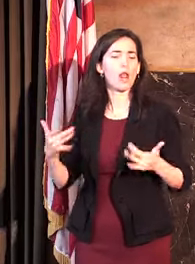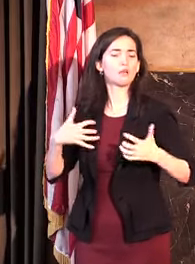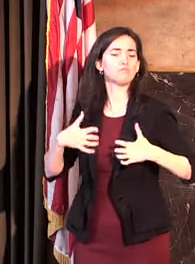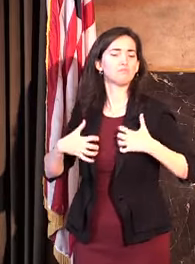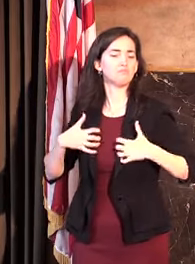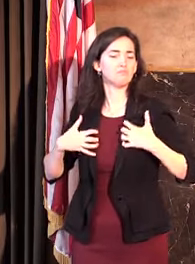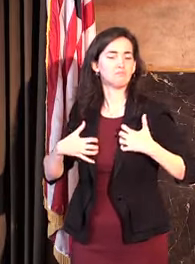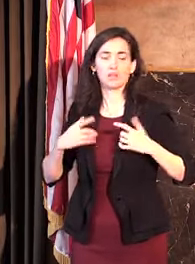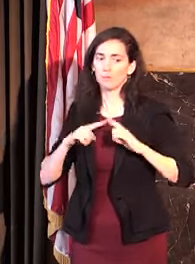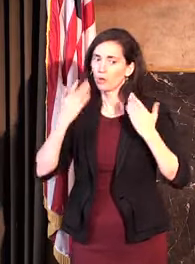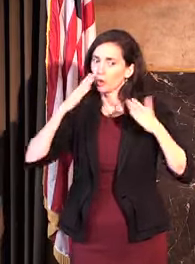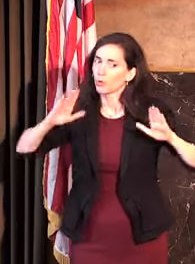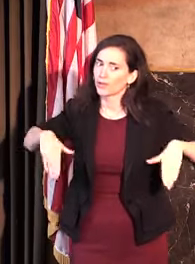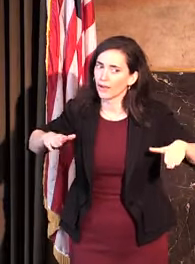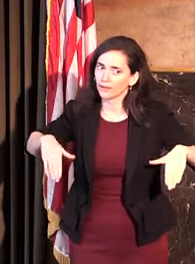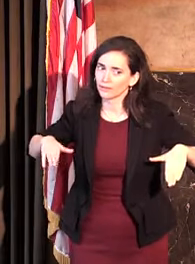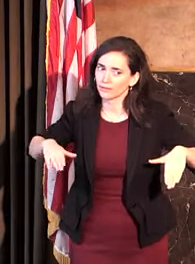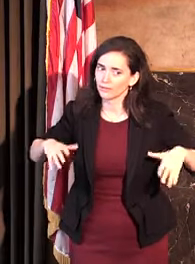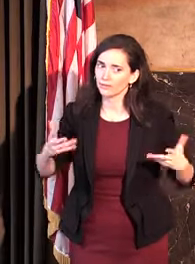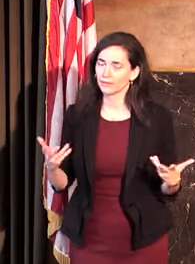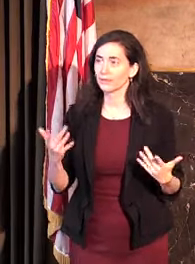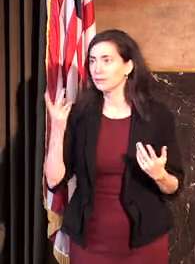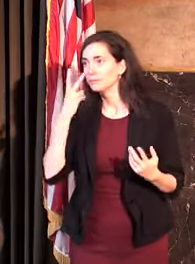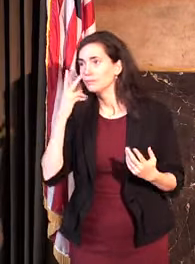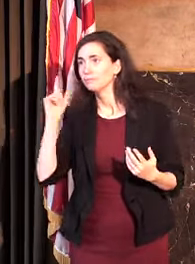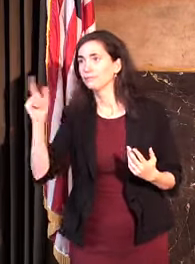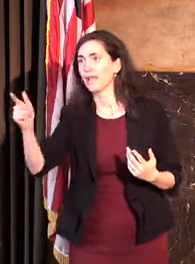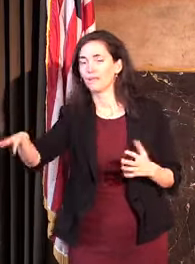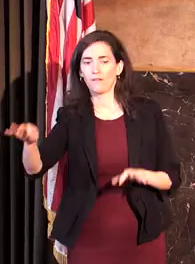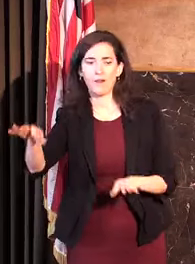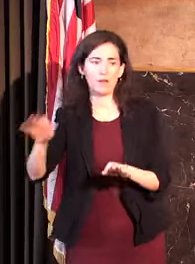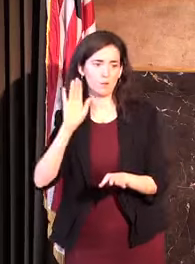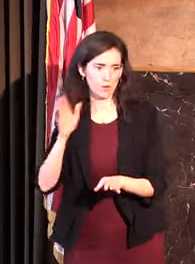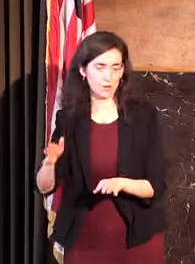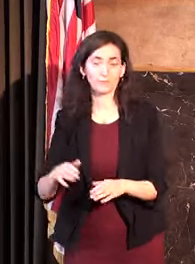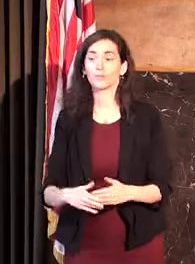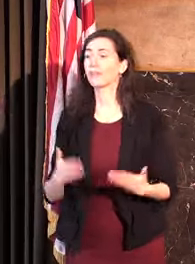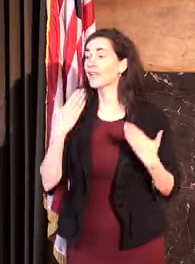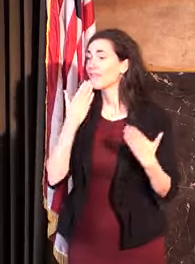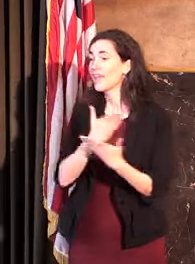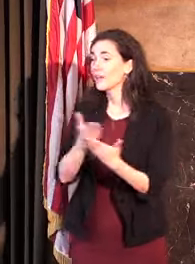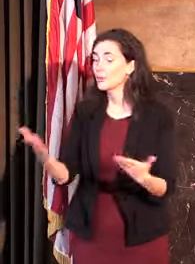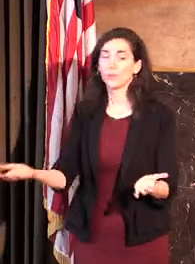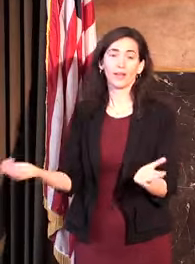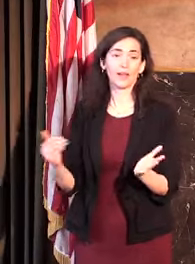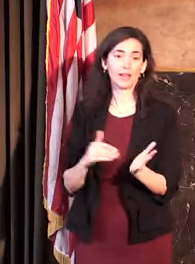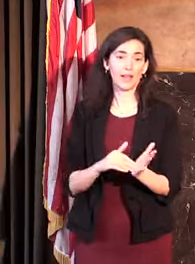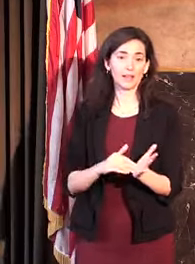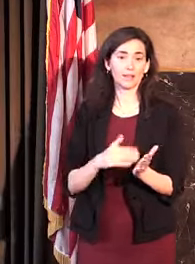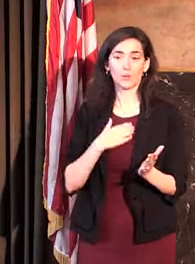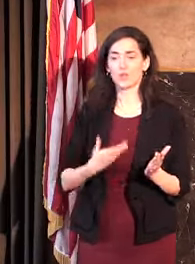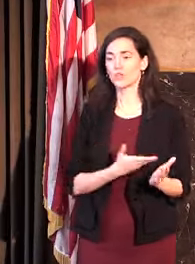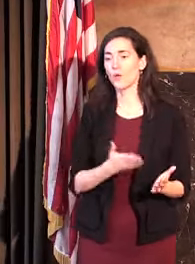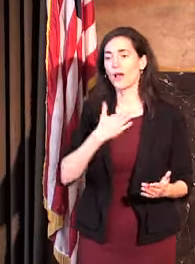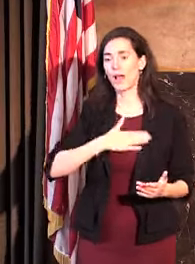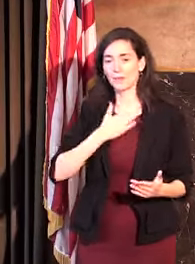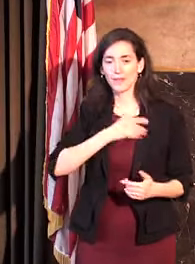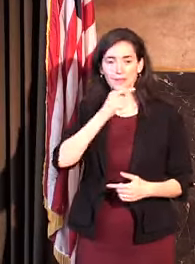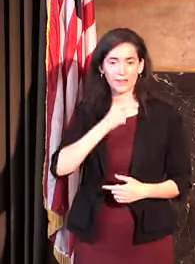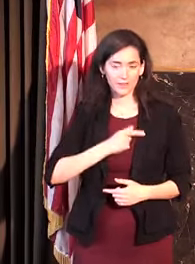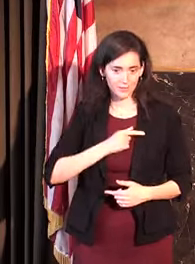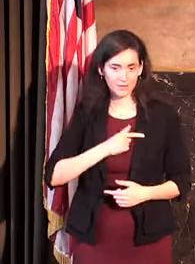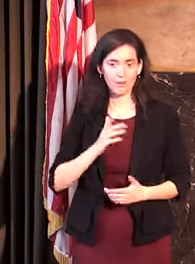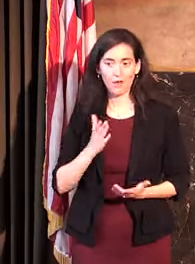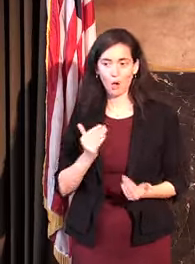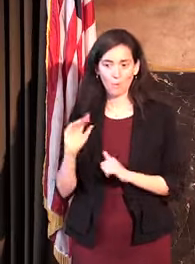but we just won't know that for some time. Yeah. Listen, thank you. I do want to wish everyone again happy Thanksgiving. Hope everyone's